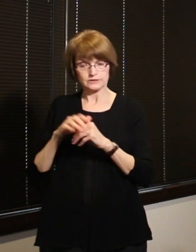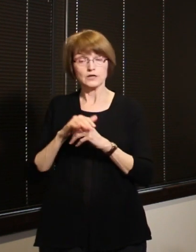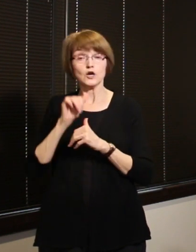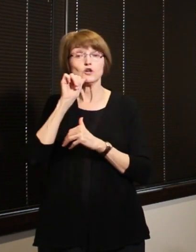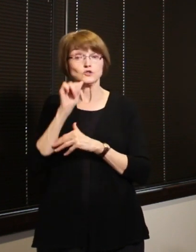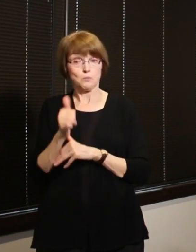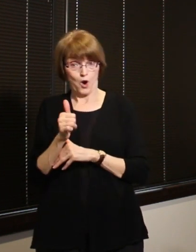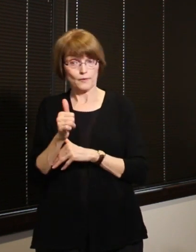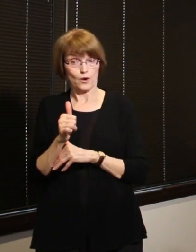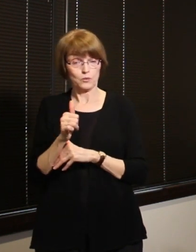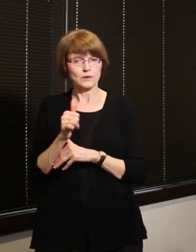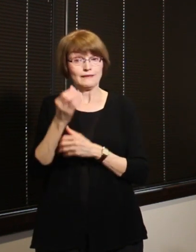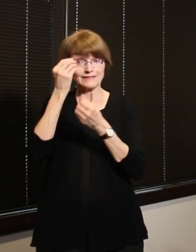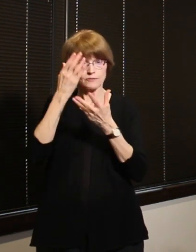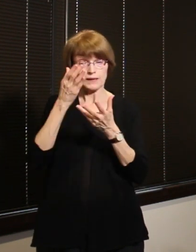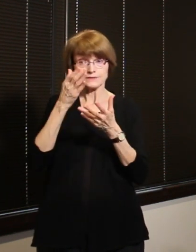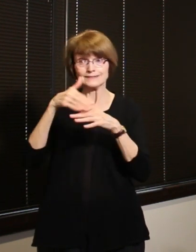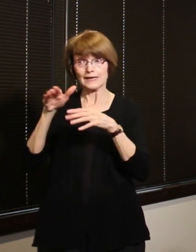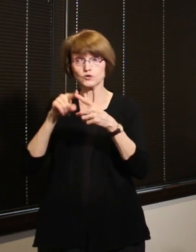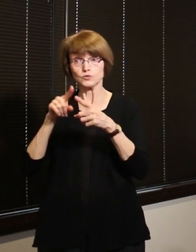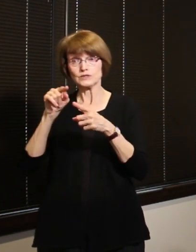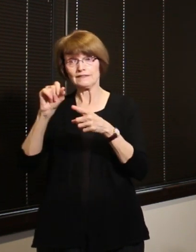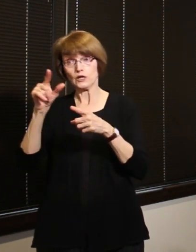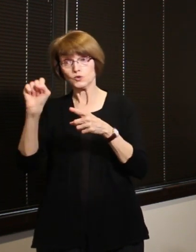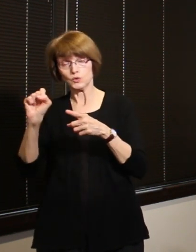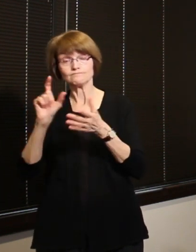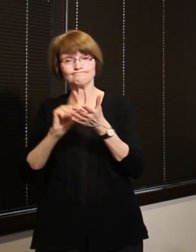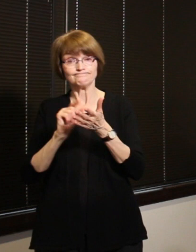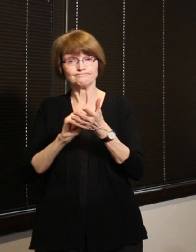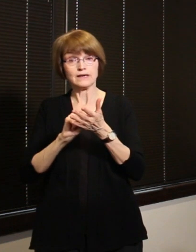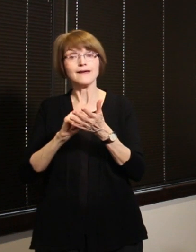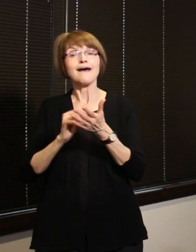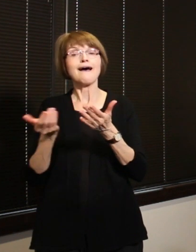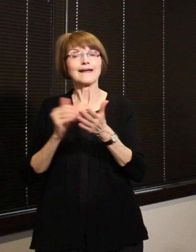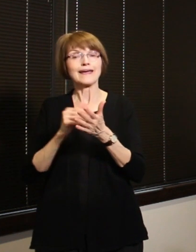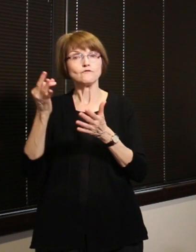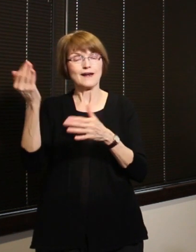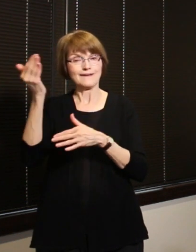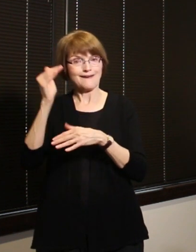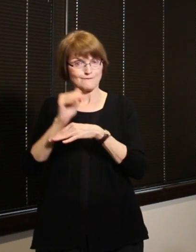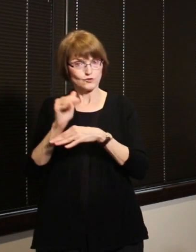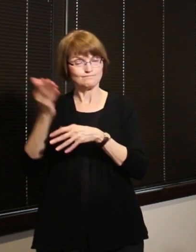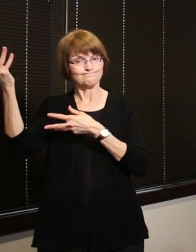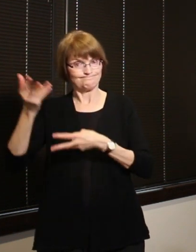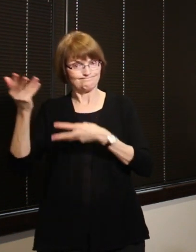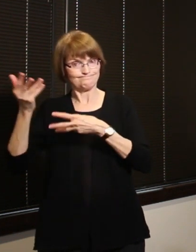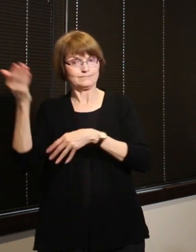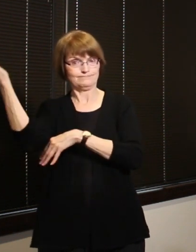update via press release, and the next live stream will take place Friday afternoon. Thank you.